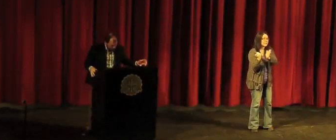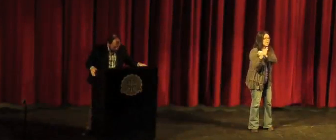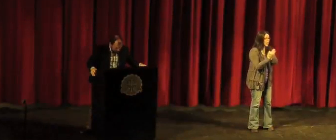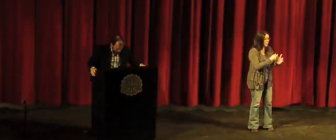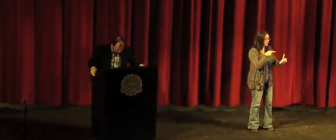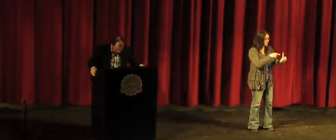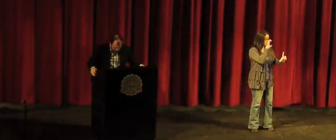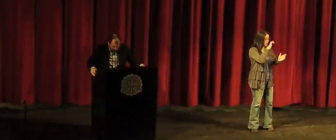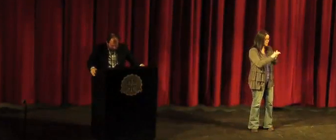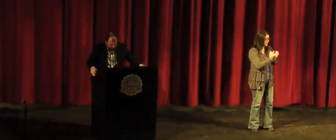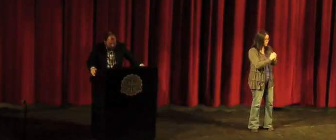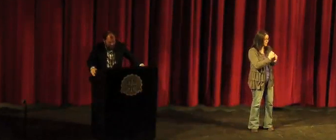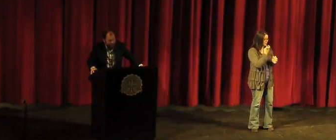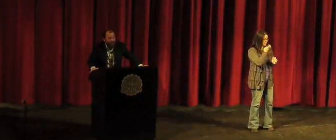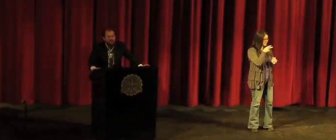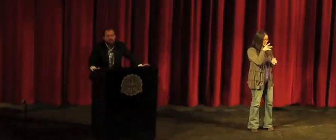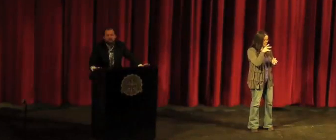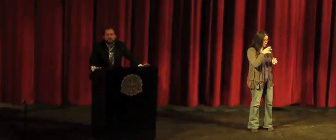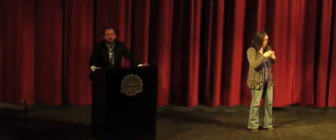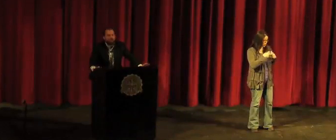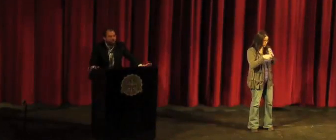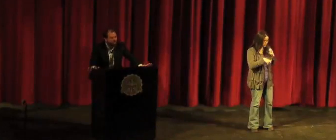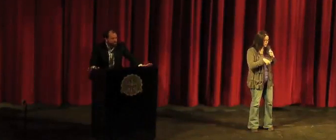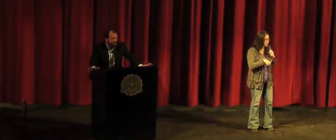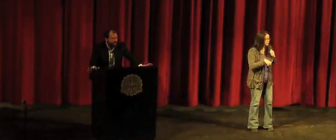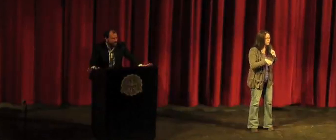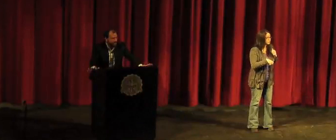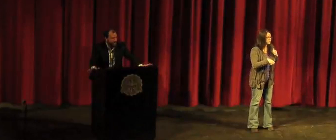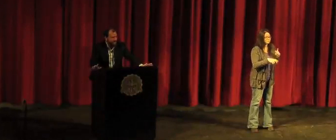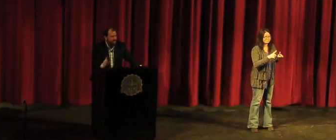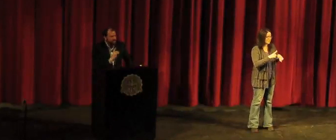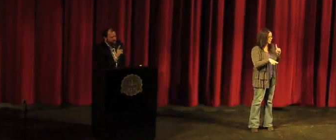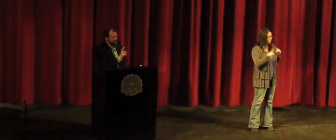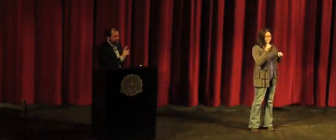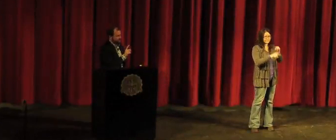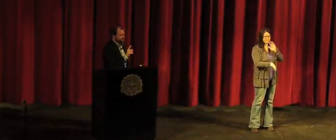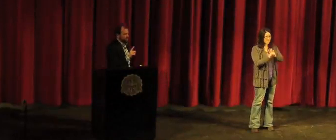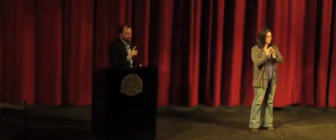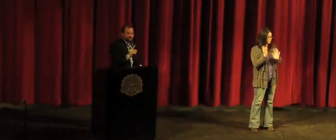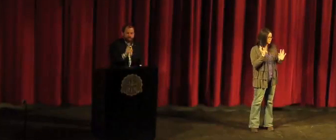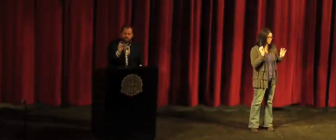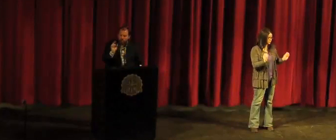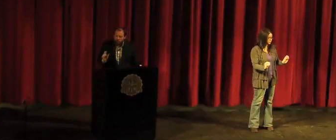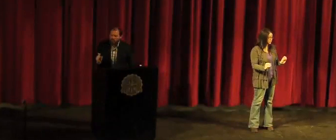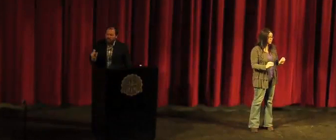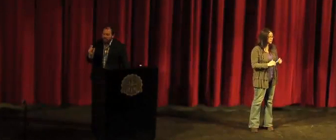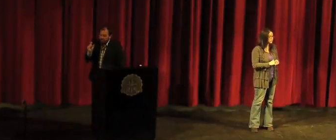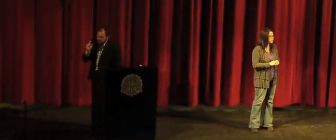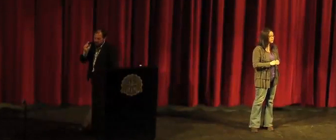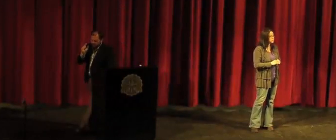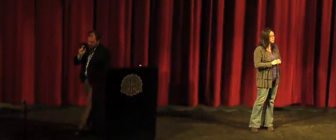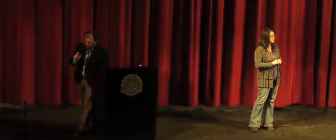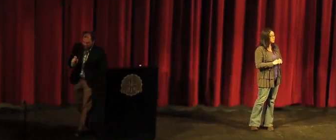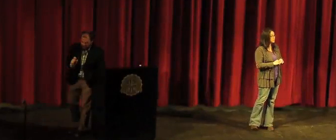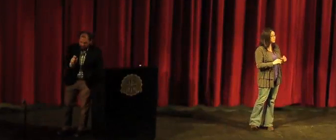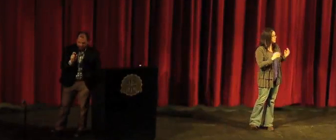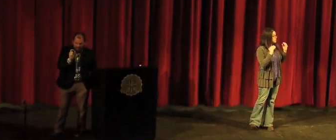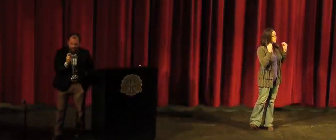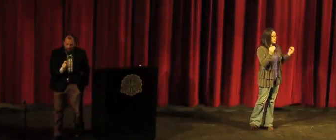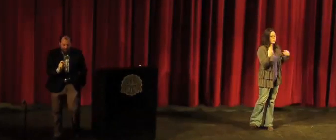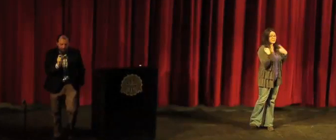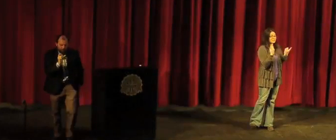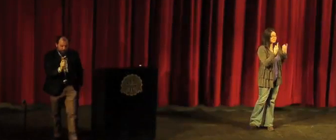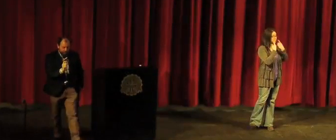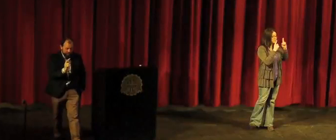Bertie with his stutter, with his stammer, but to no avail. And here's what's interesting. Nobody has been successful